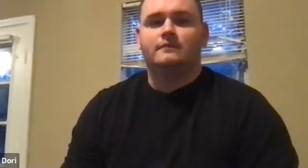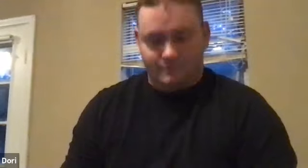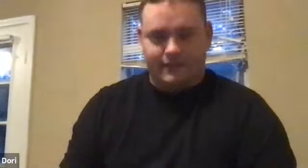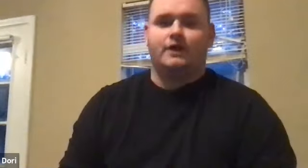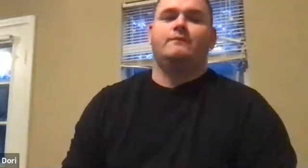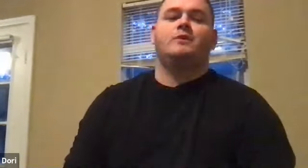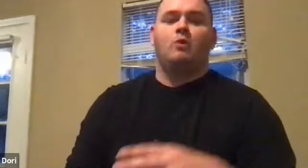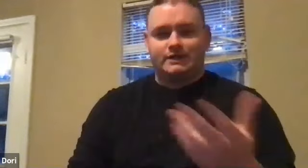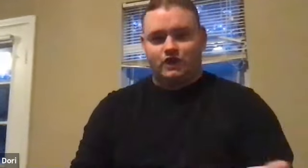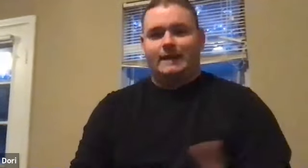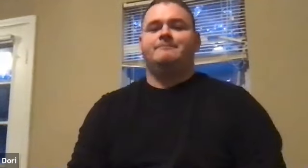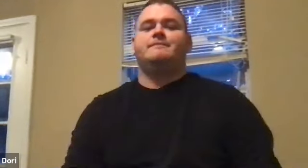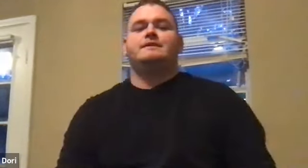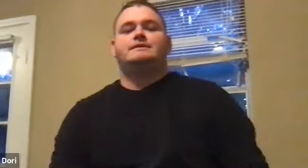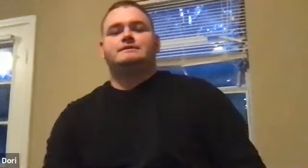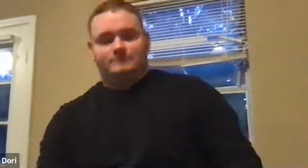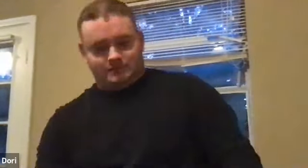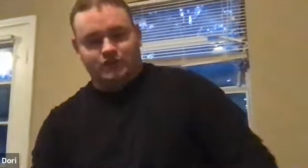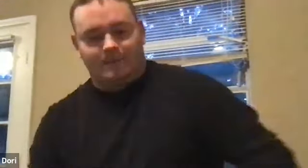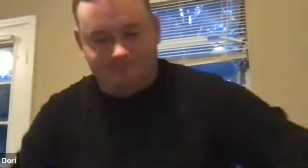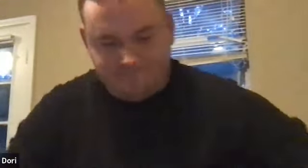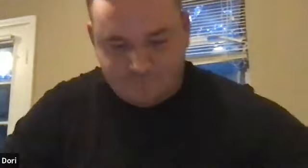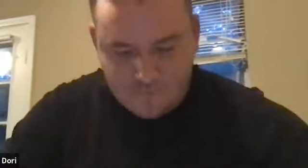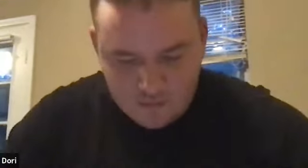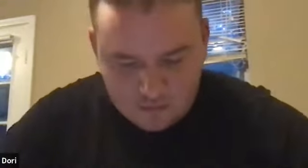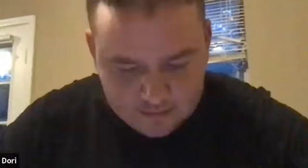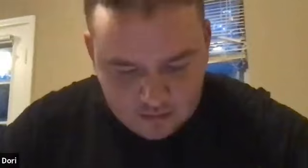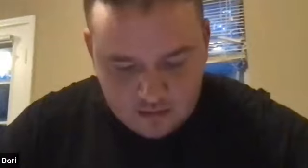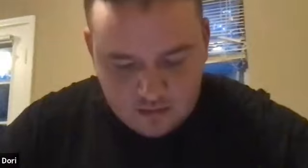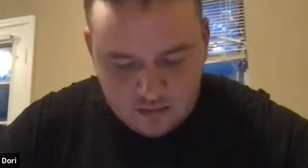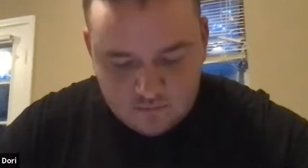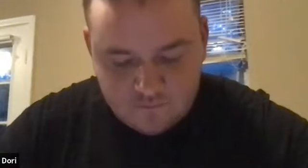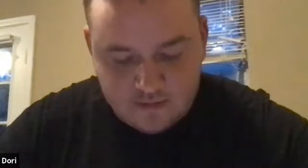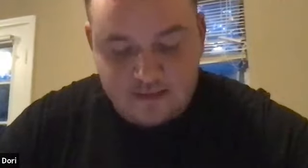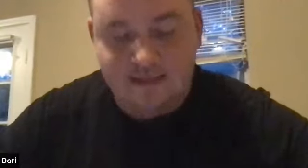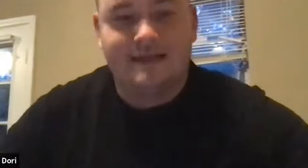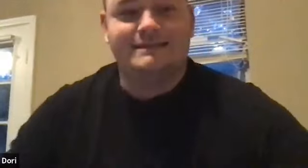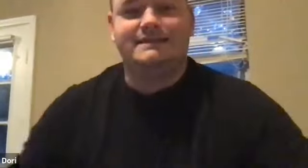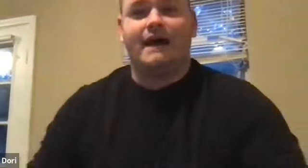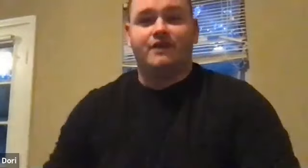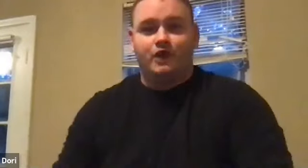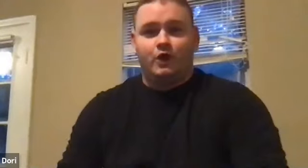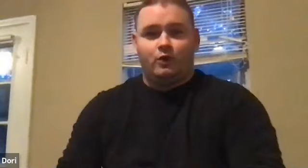There you go. What is your name? Good job. Okay, deaf you.